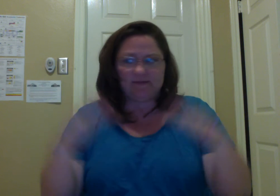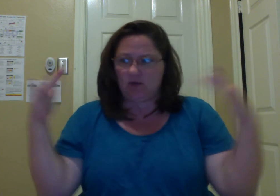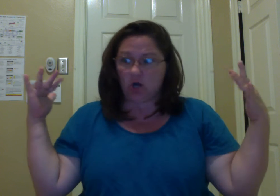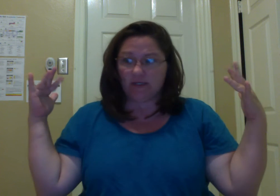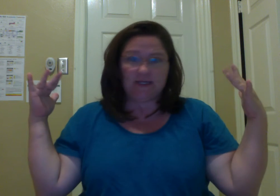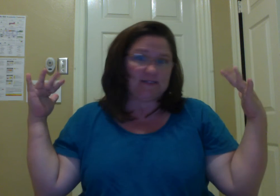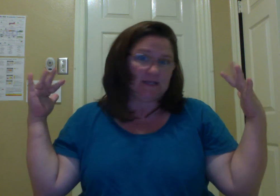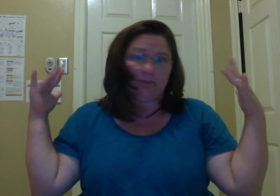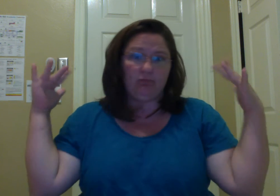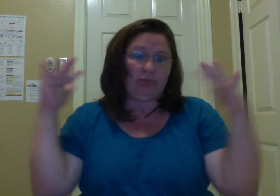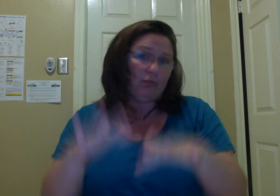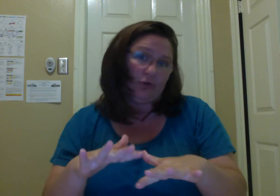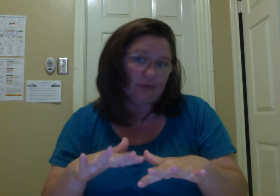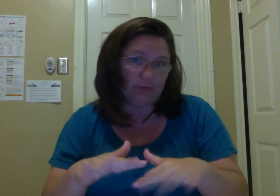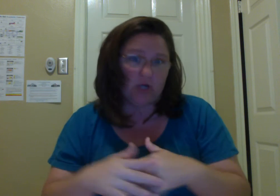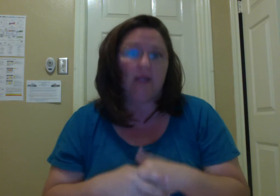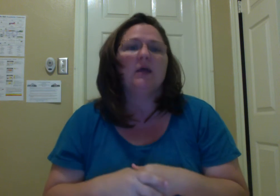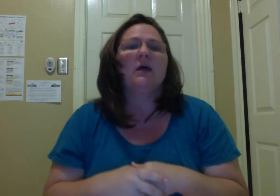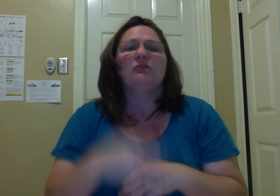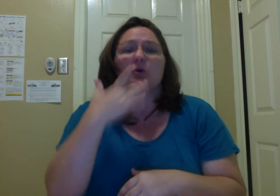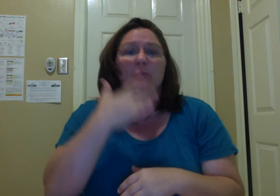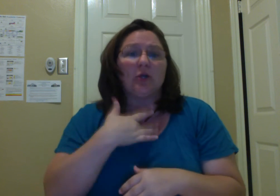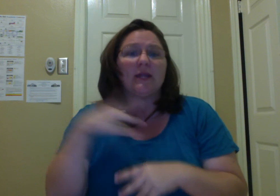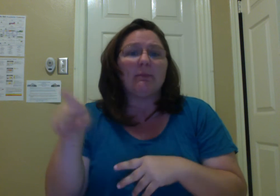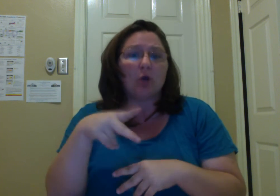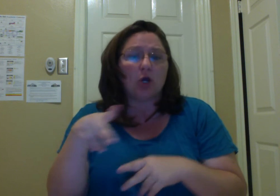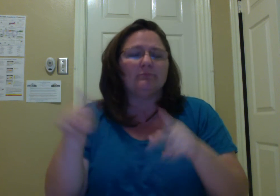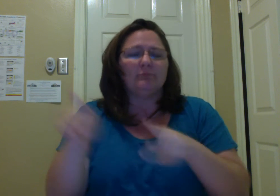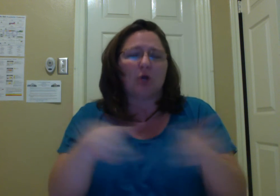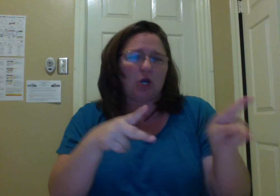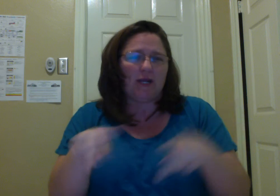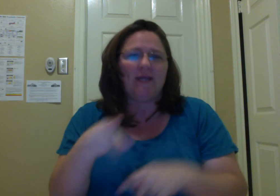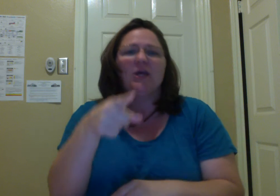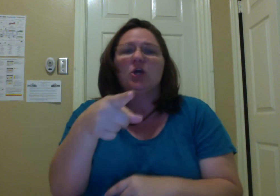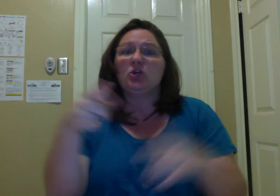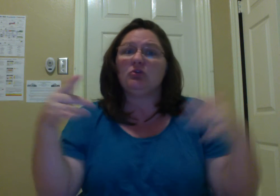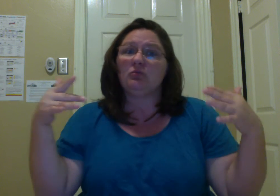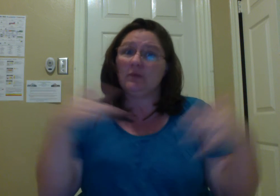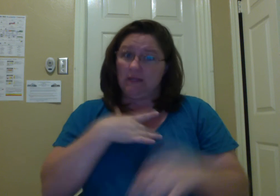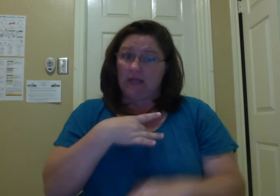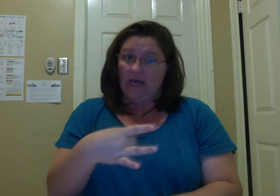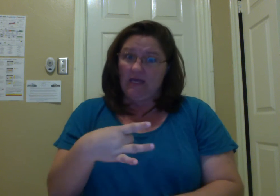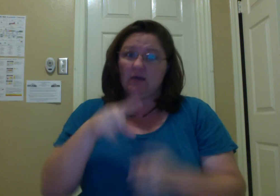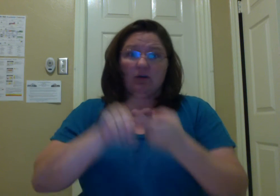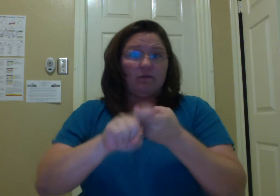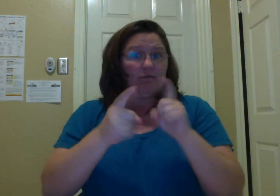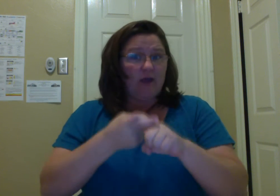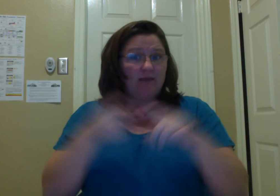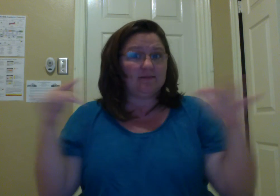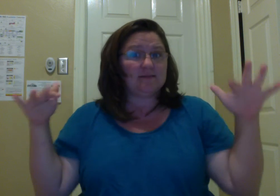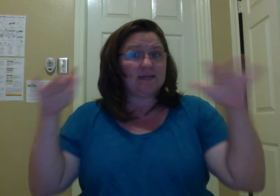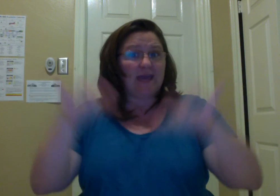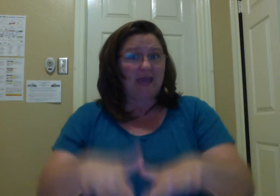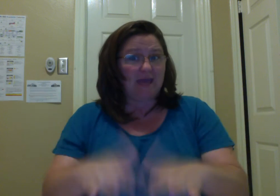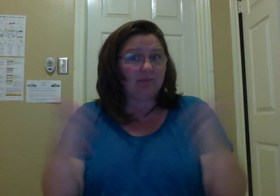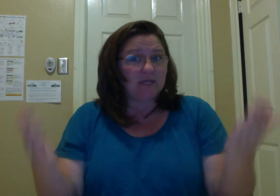all the kids like bum rushed the party. So birthday party you like. Friends came